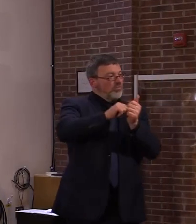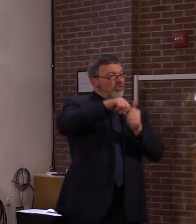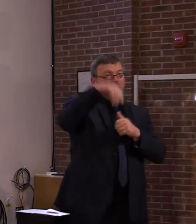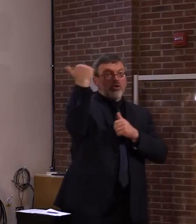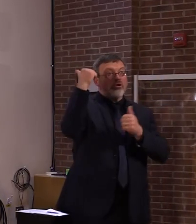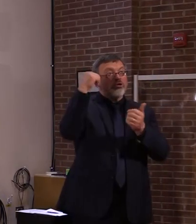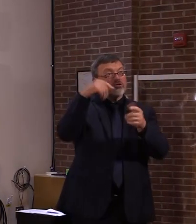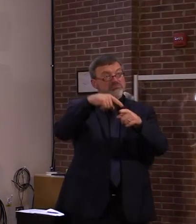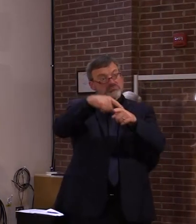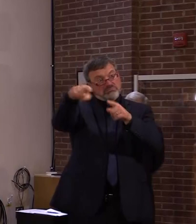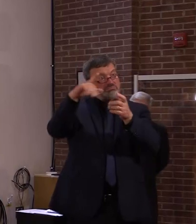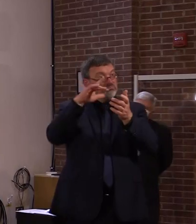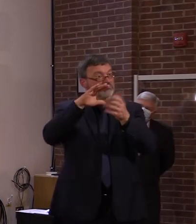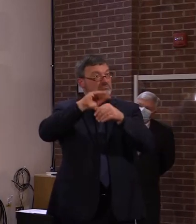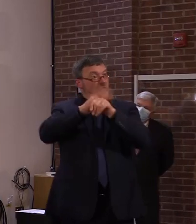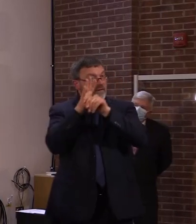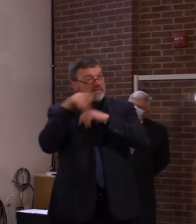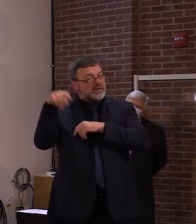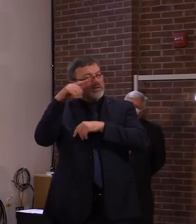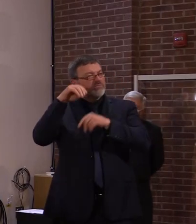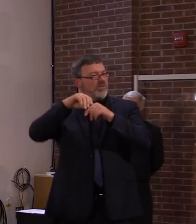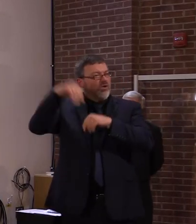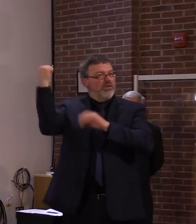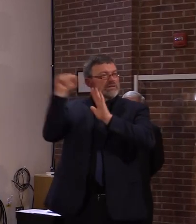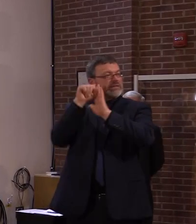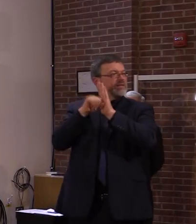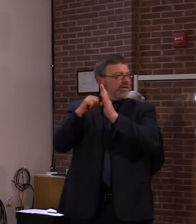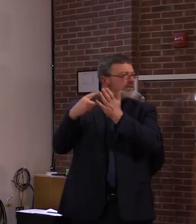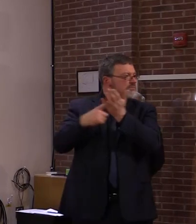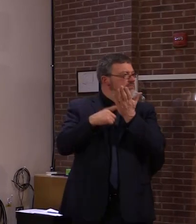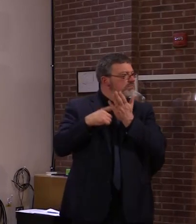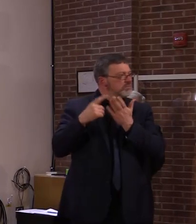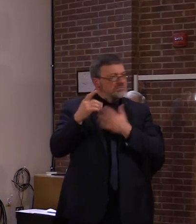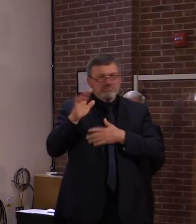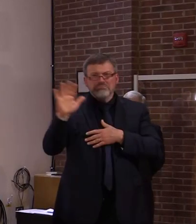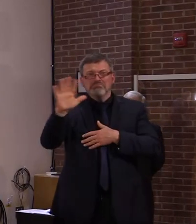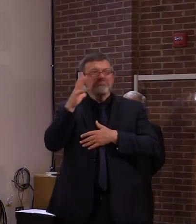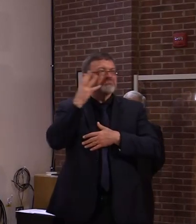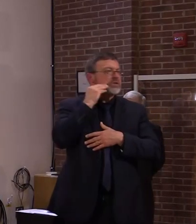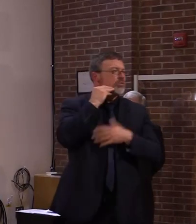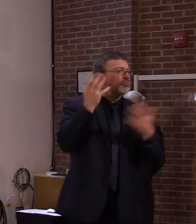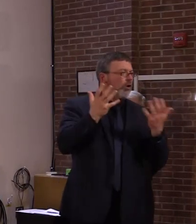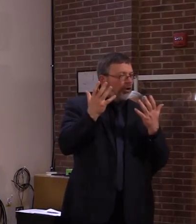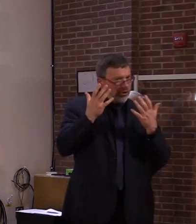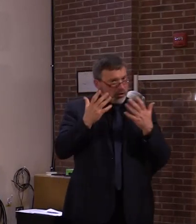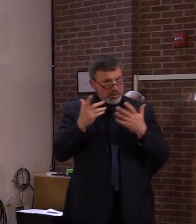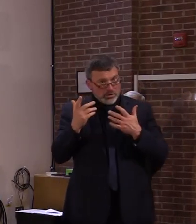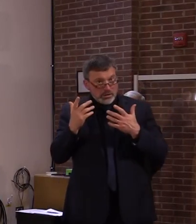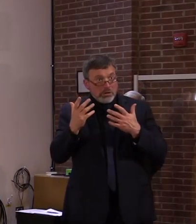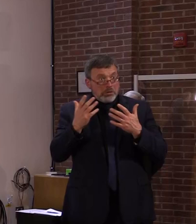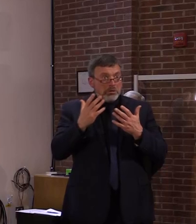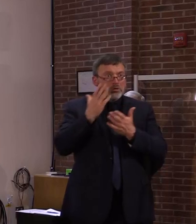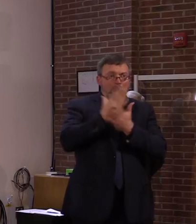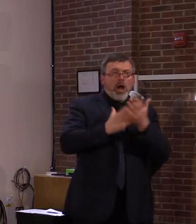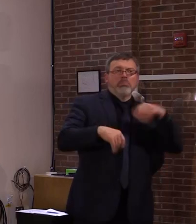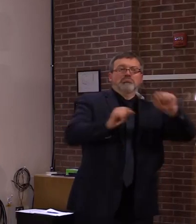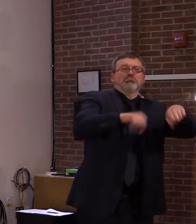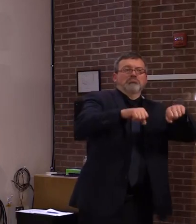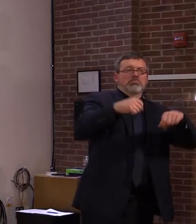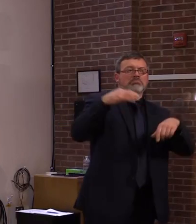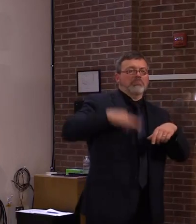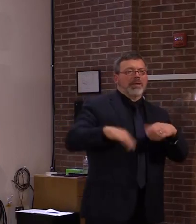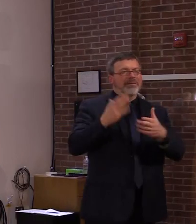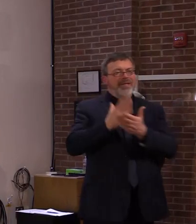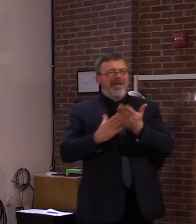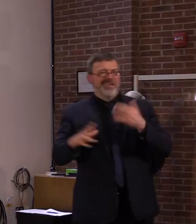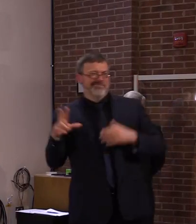governor has been saying, that, you know, when they go into certain places, they're seeing people who are adhering to the rules, but then there are